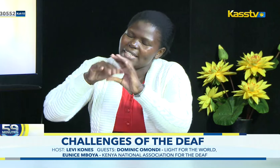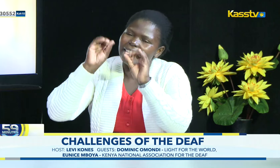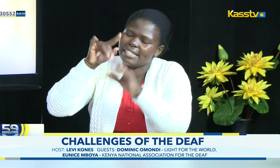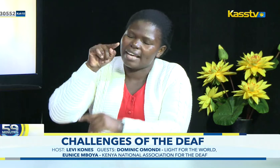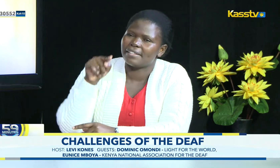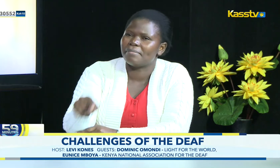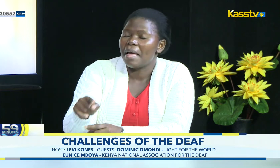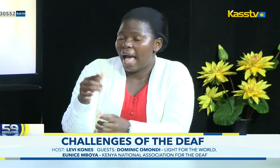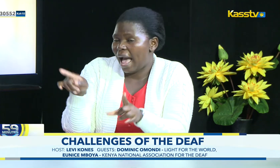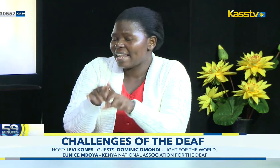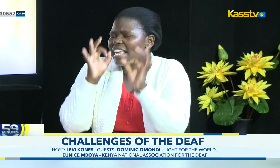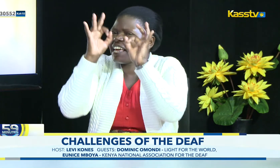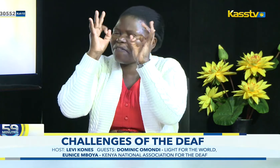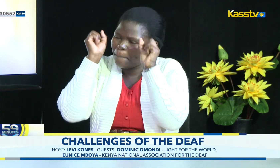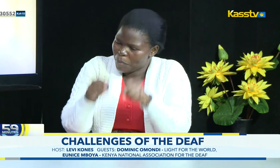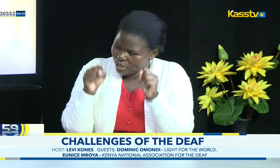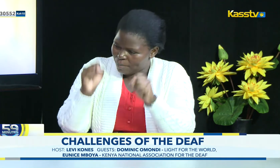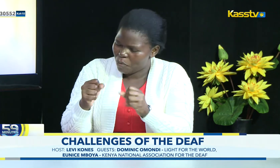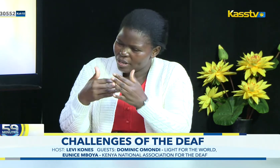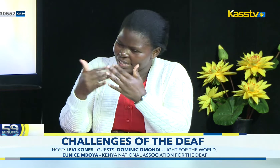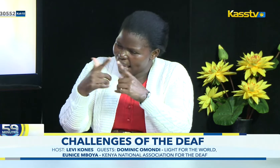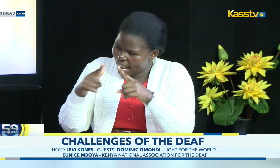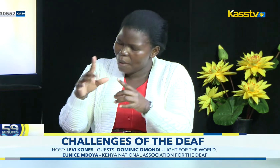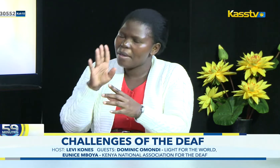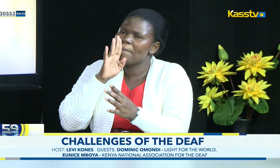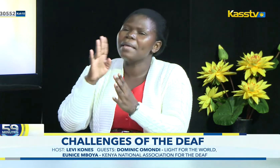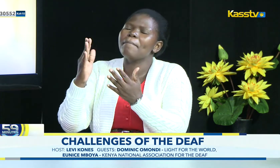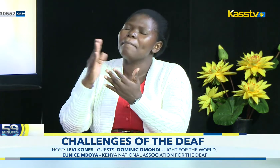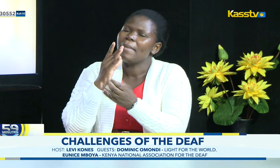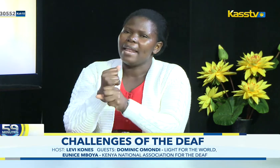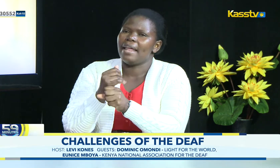will help improve the quality of education that we are receiving. And